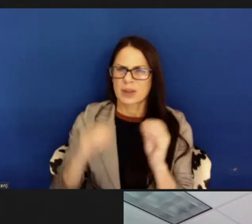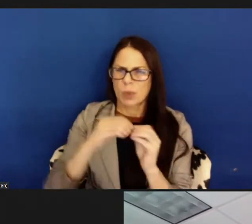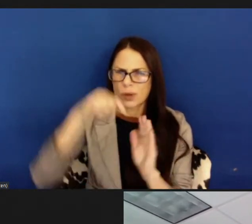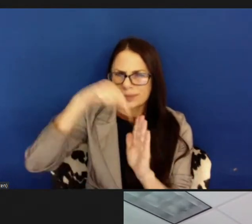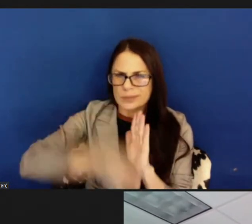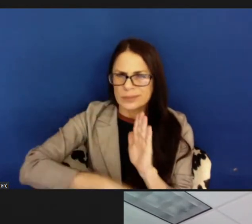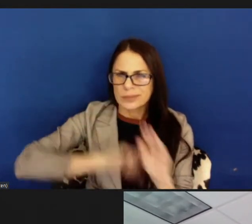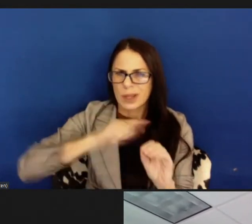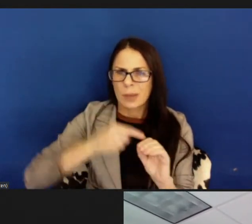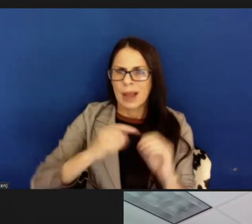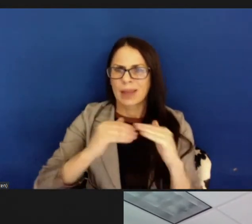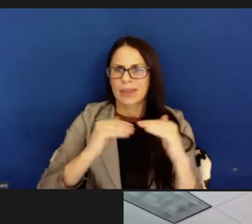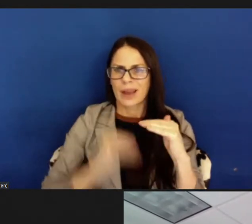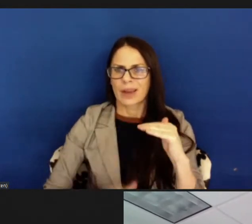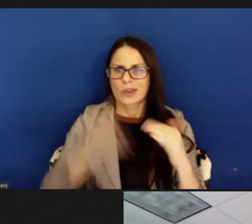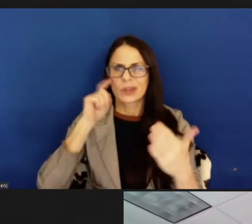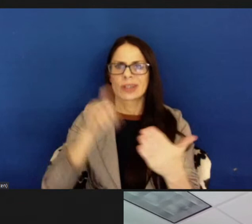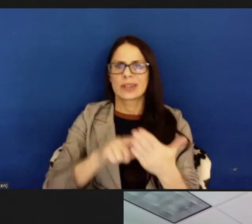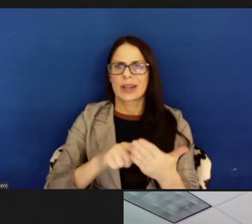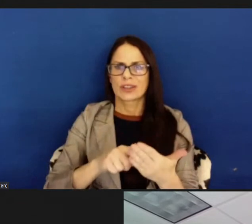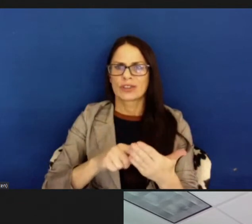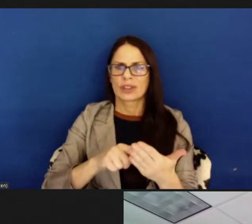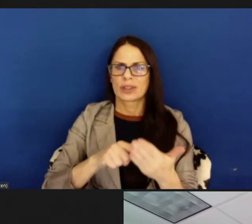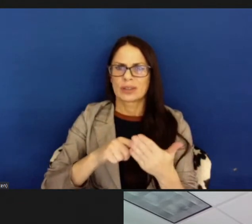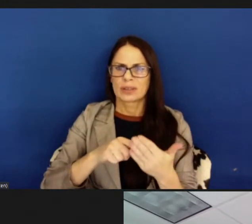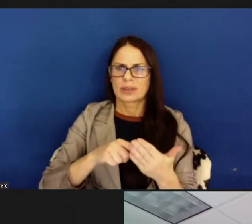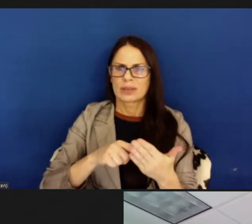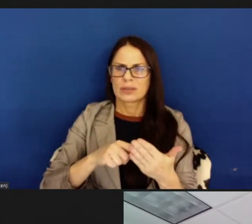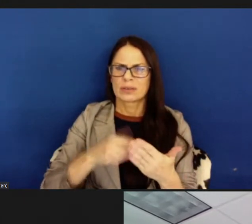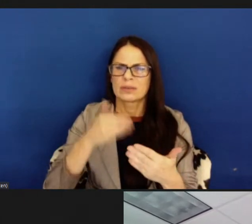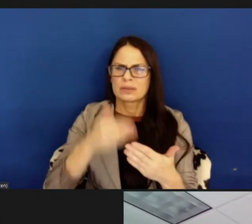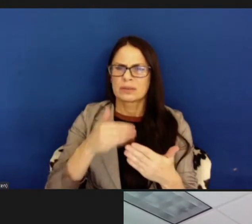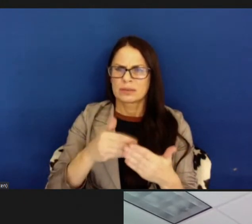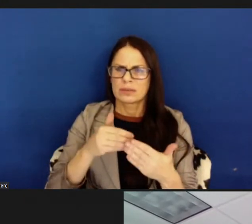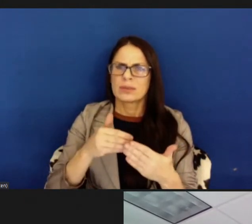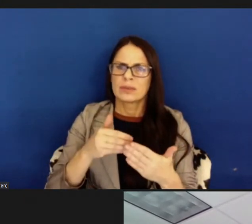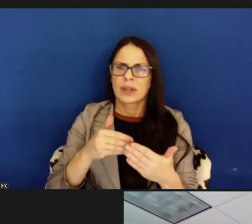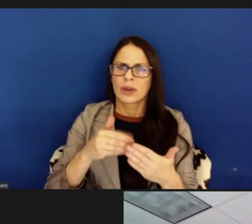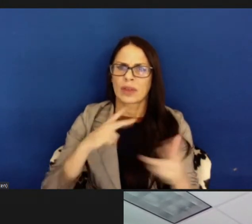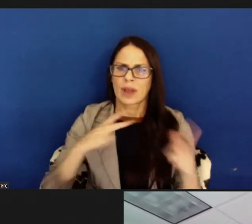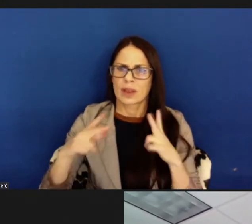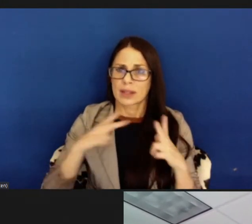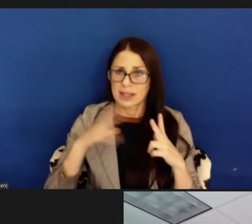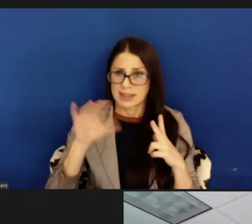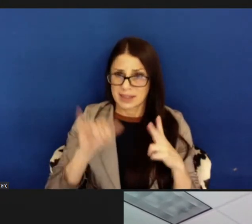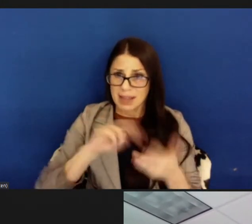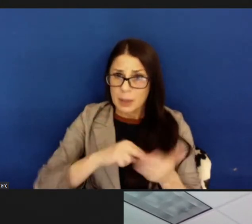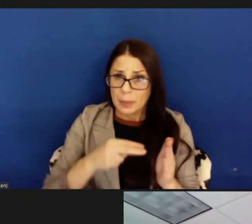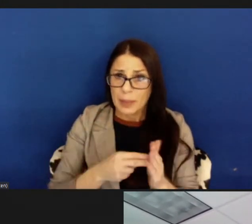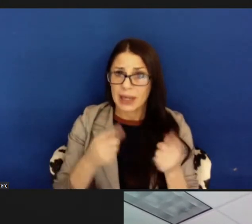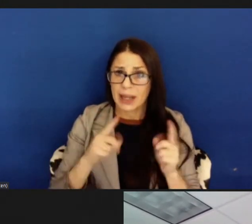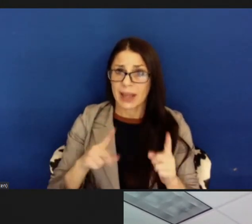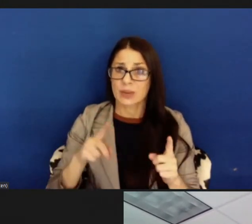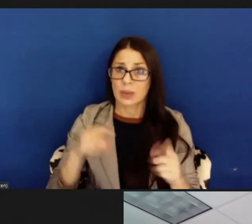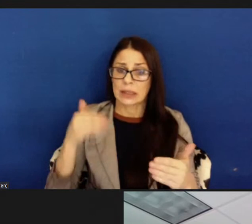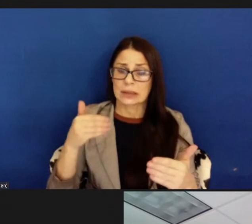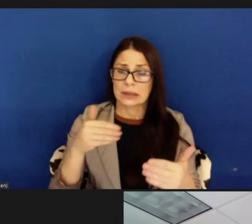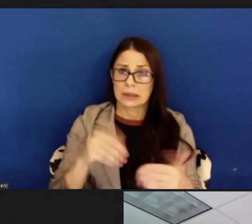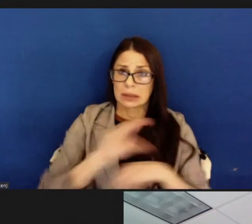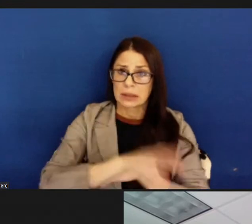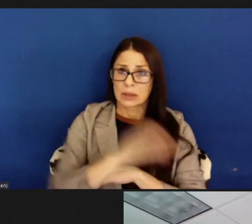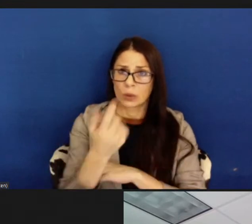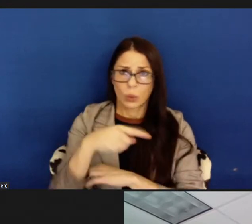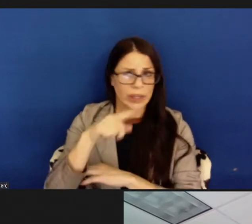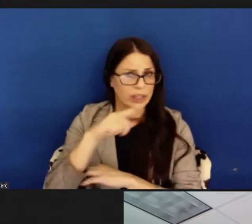under detection around the holidays. Does that mean that as we get closer to Christmas, we shouldn't be putting as much emphasis